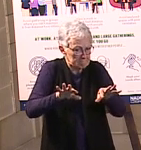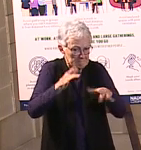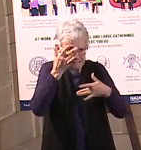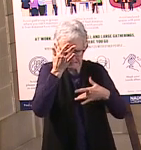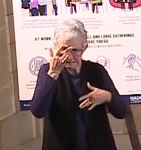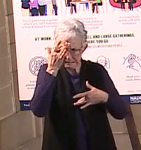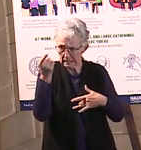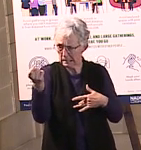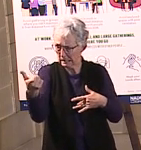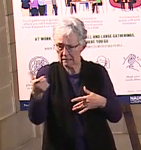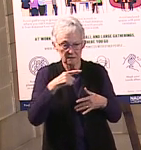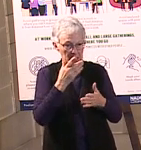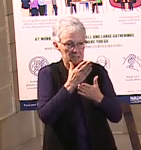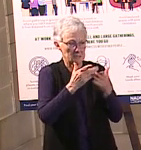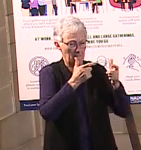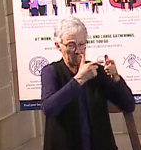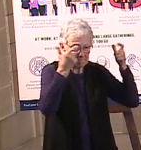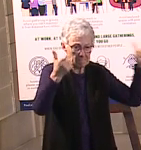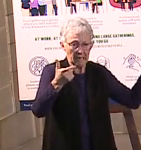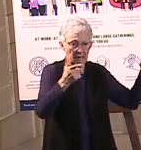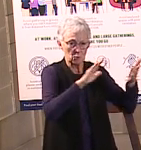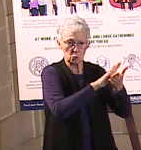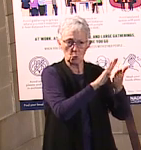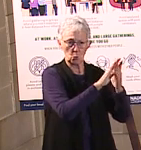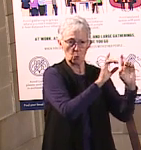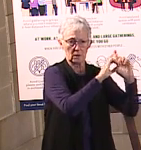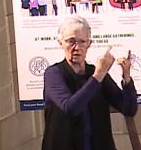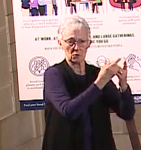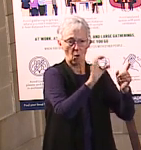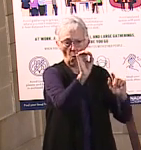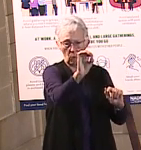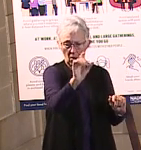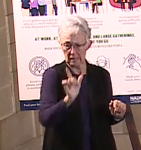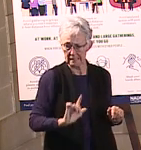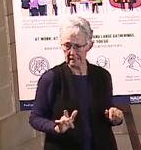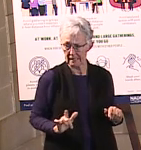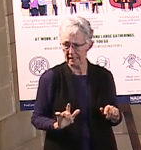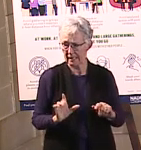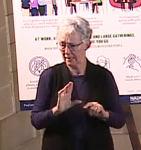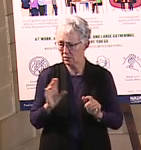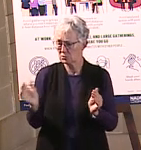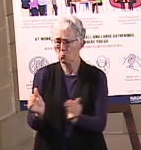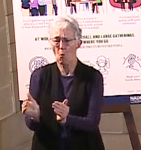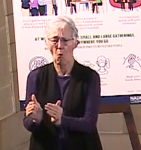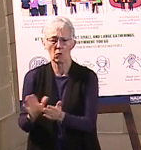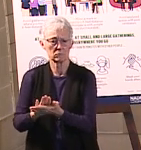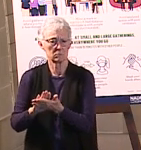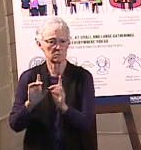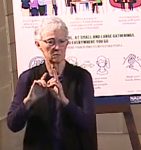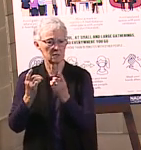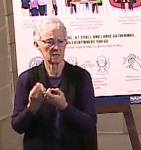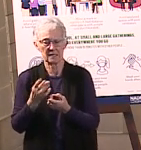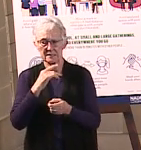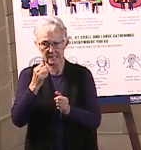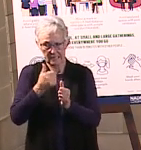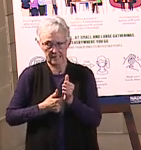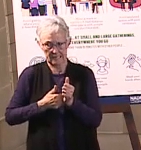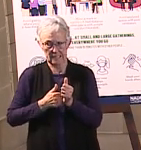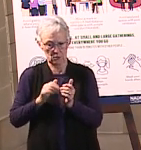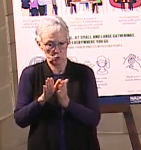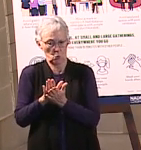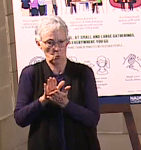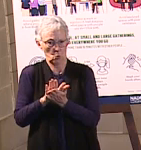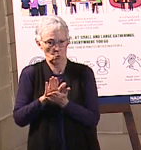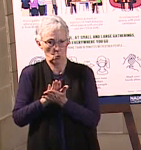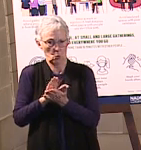got some very large school districts like Omaha and Lincoln. You've got small school districts. And each school district is putting in their own policies with regard to masking.